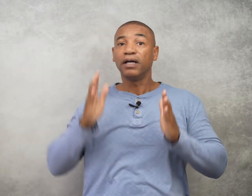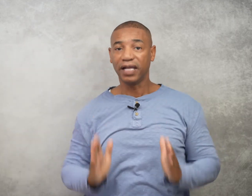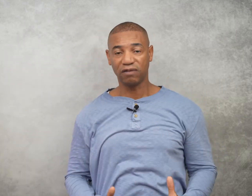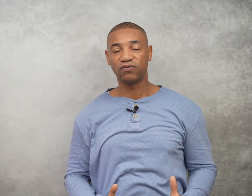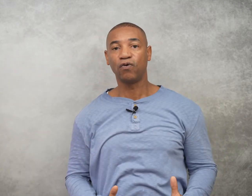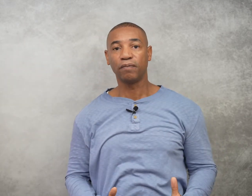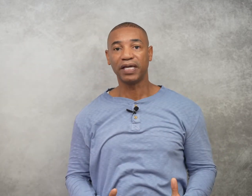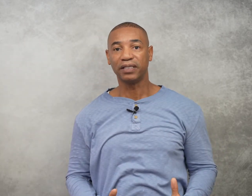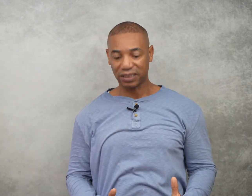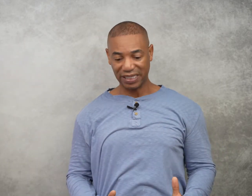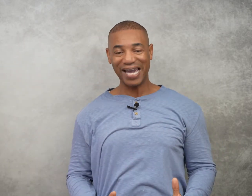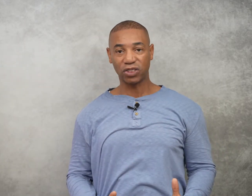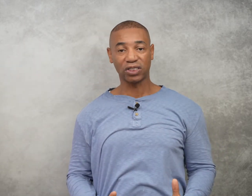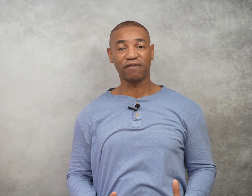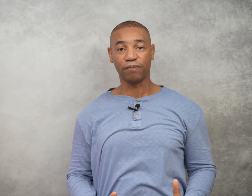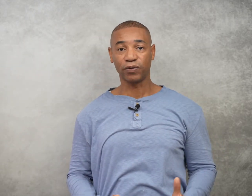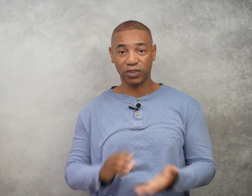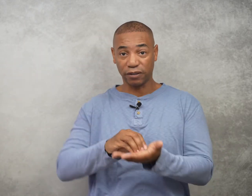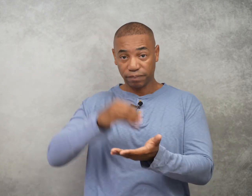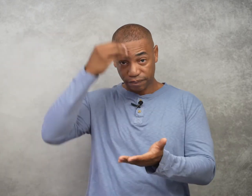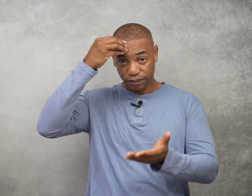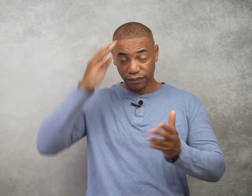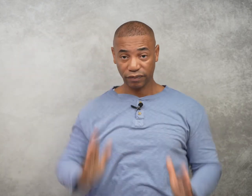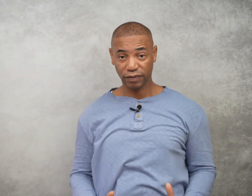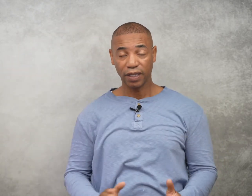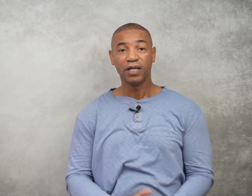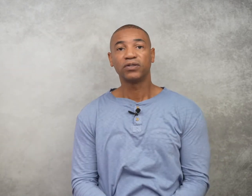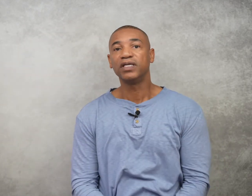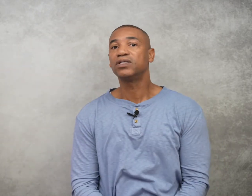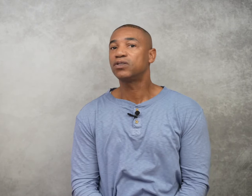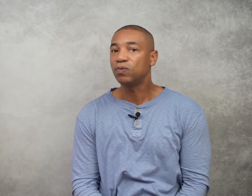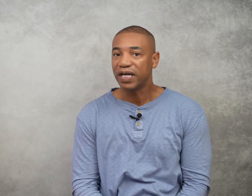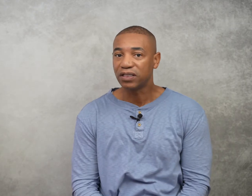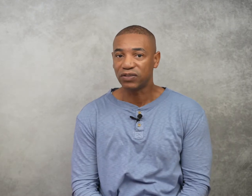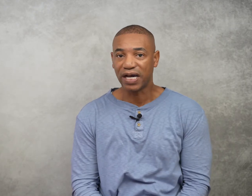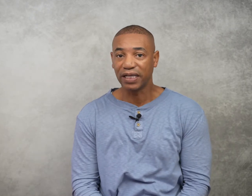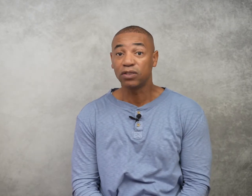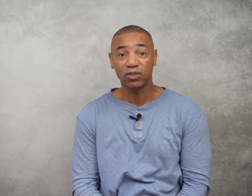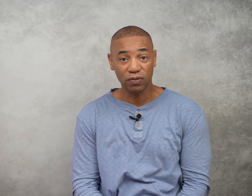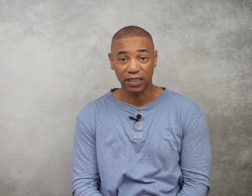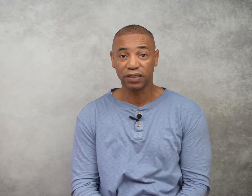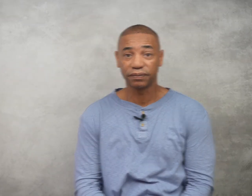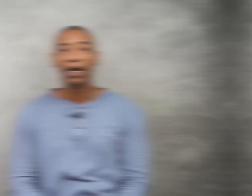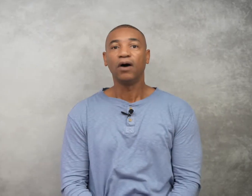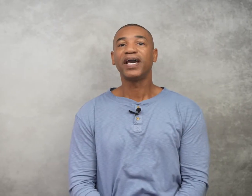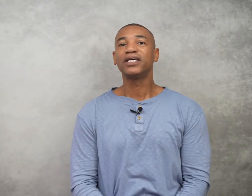and then forming the agent sign for person. So these are two ways of signing student. Okay, let's